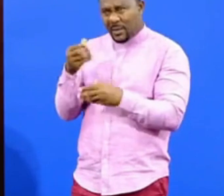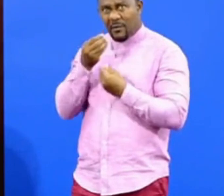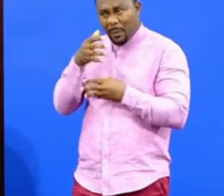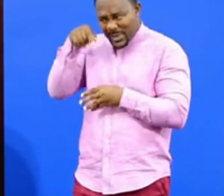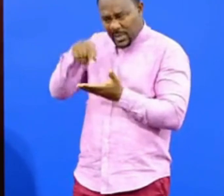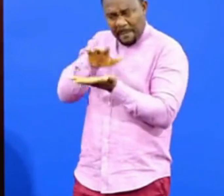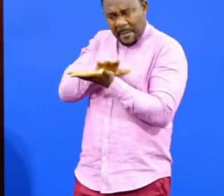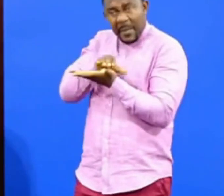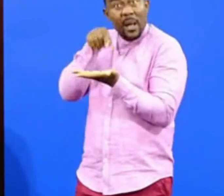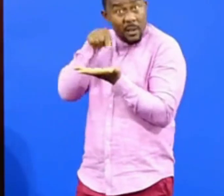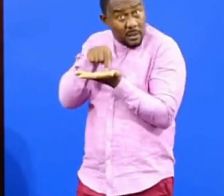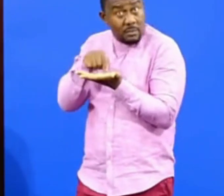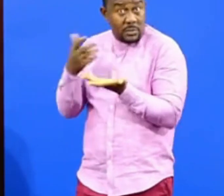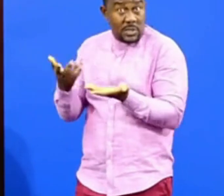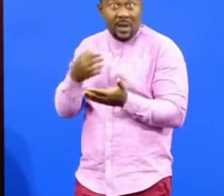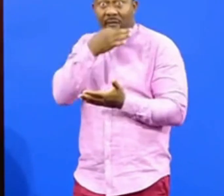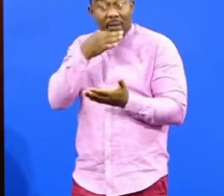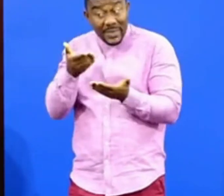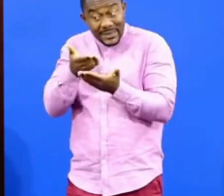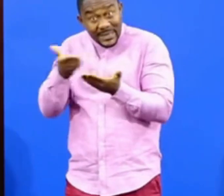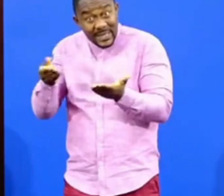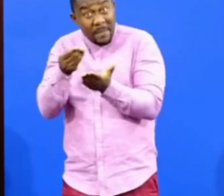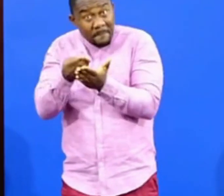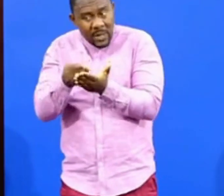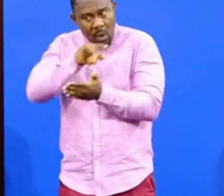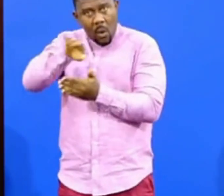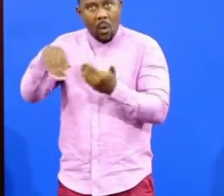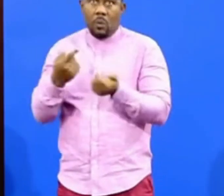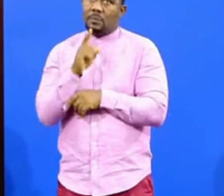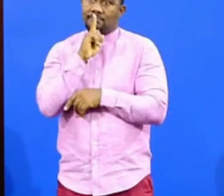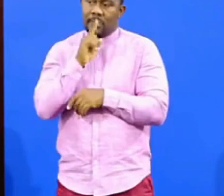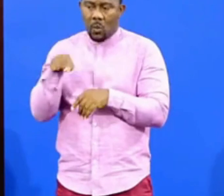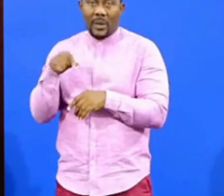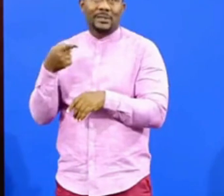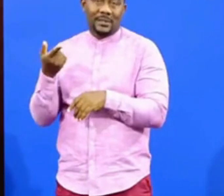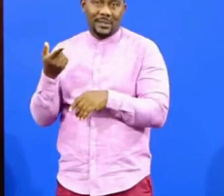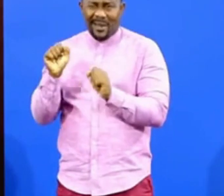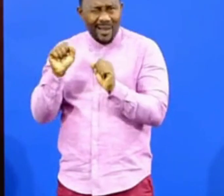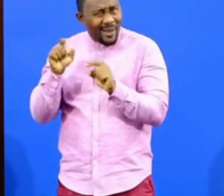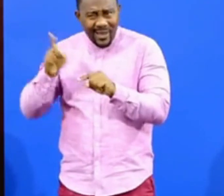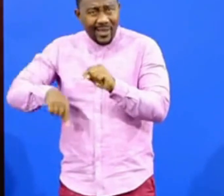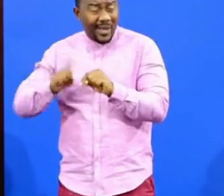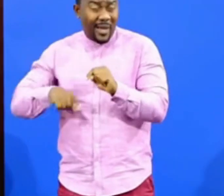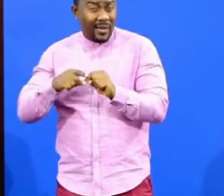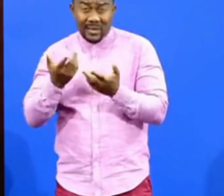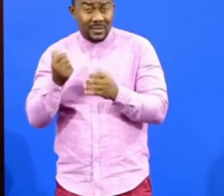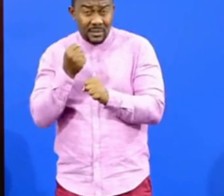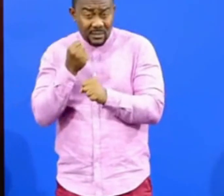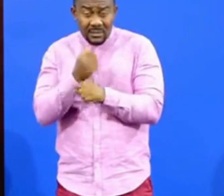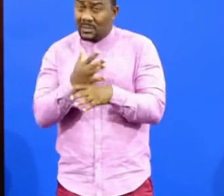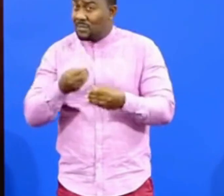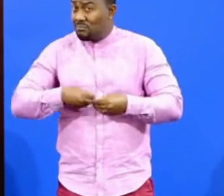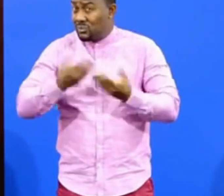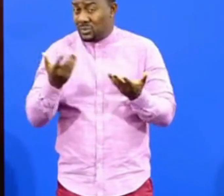have securities to trade. So that's why I said we're bridging agriculture and finance, but we're also adding the technological elements. But